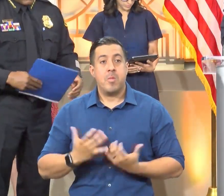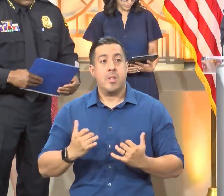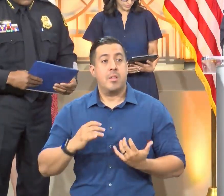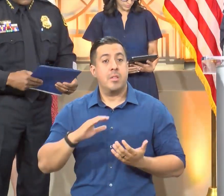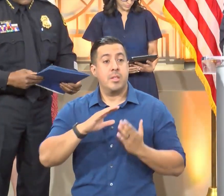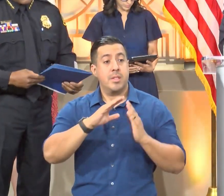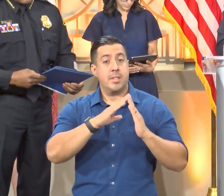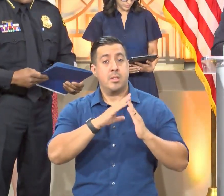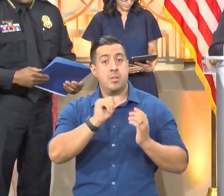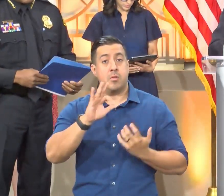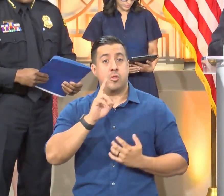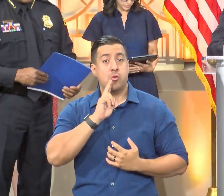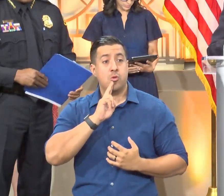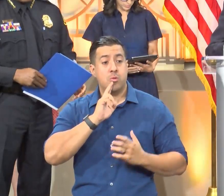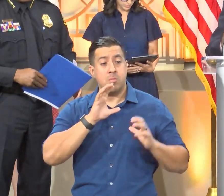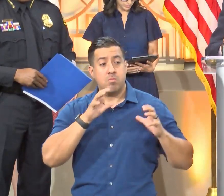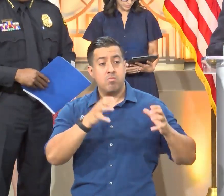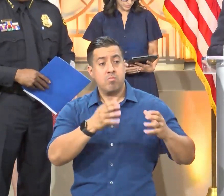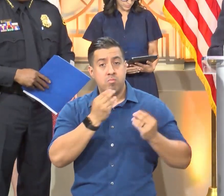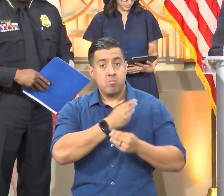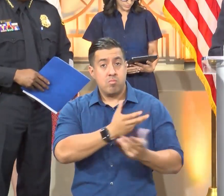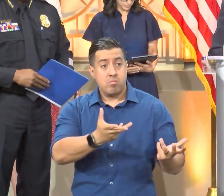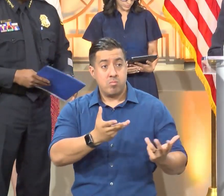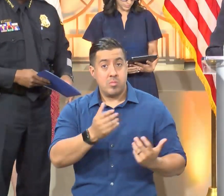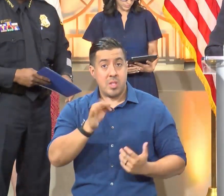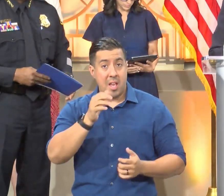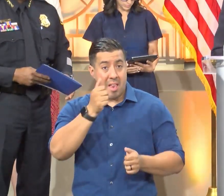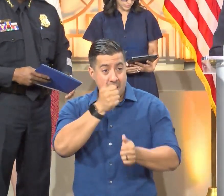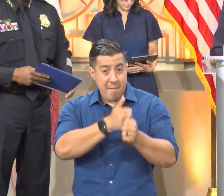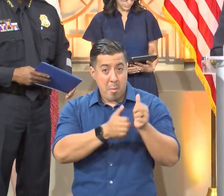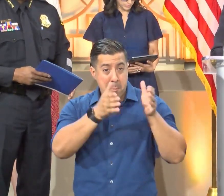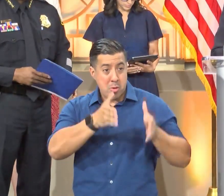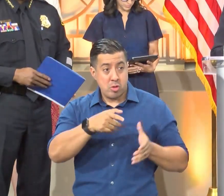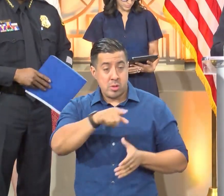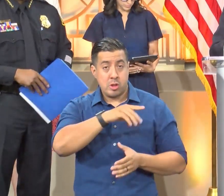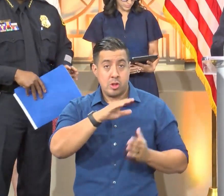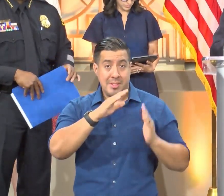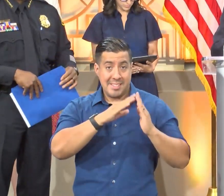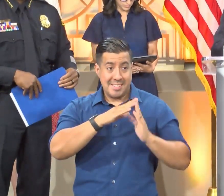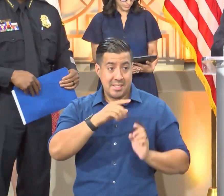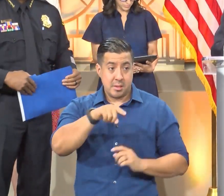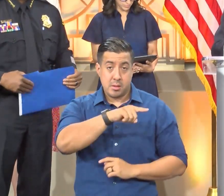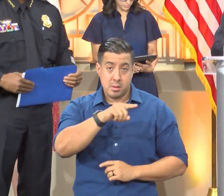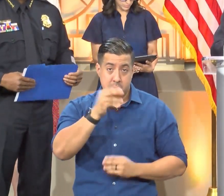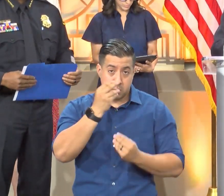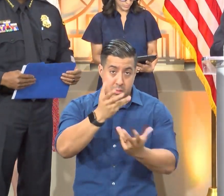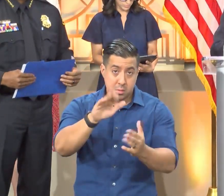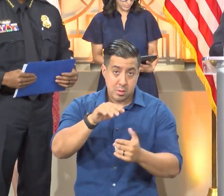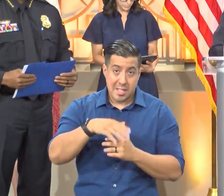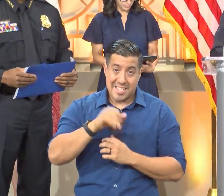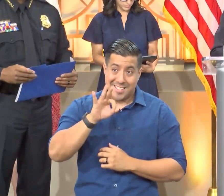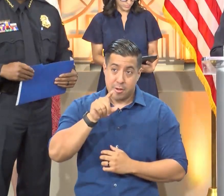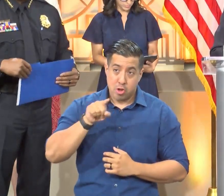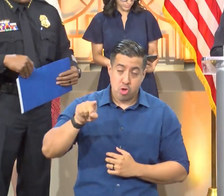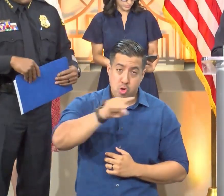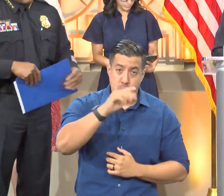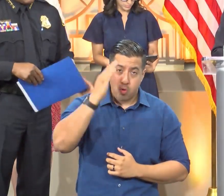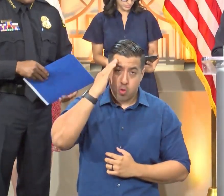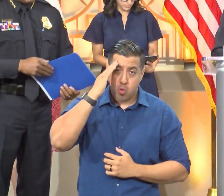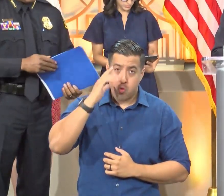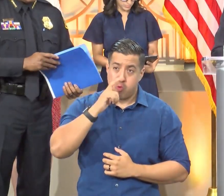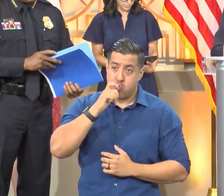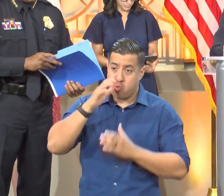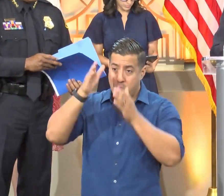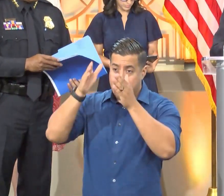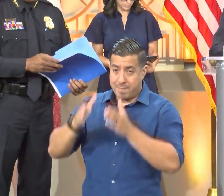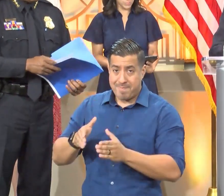Houston as a whole, to every single person within our city, if you know of individuals, for example, who